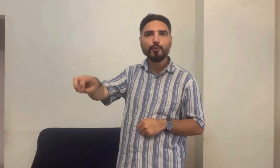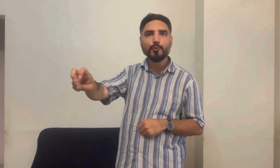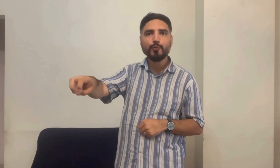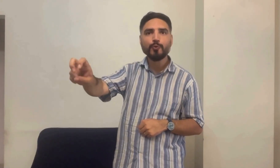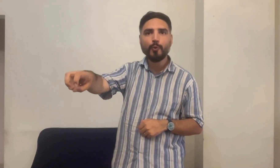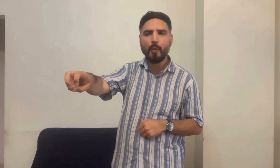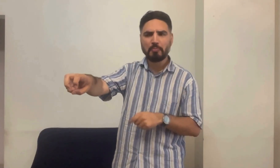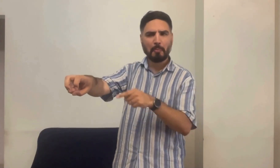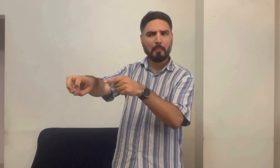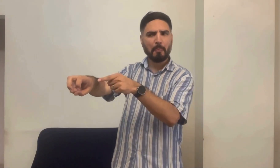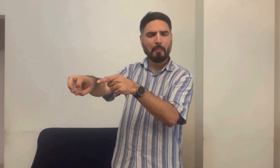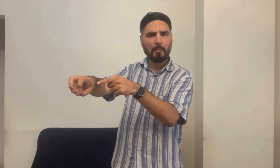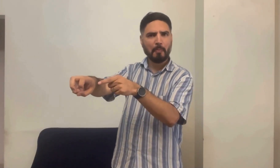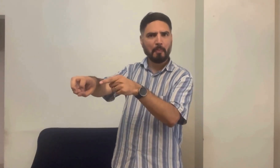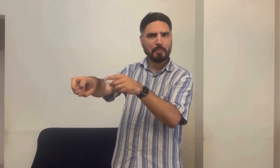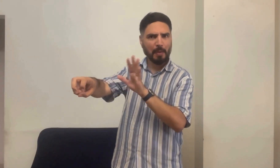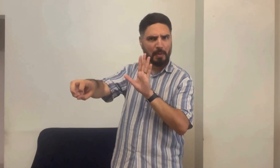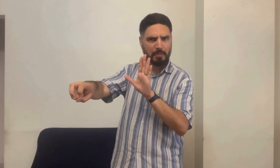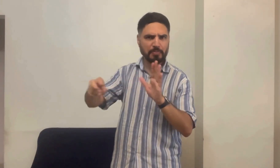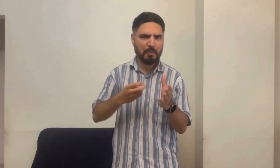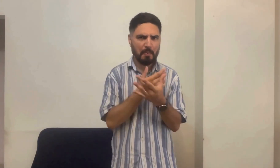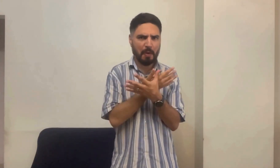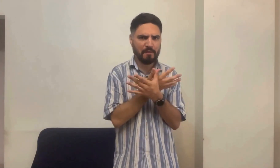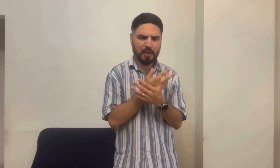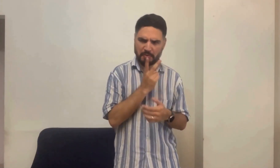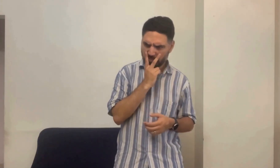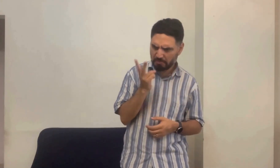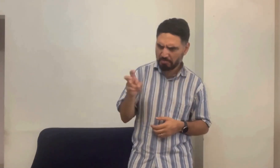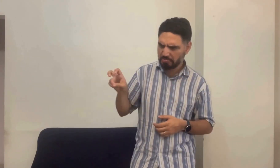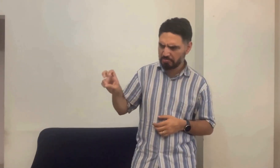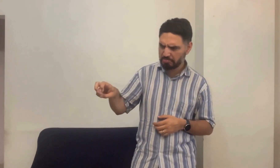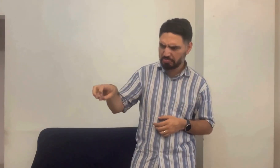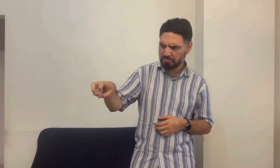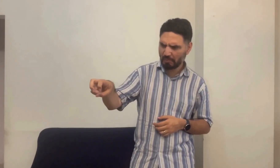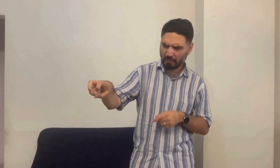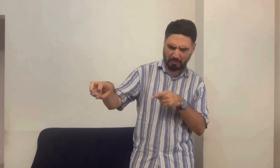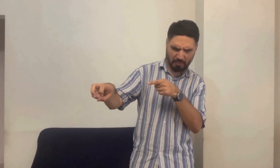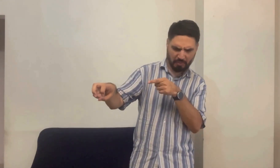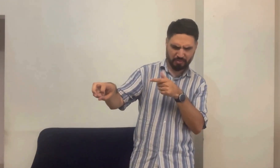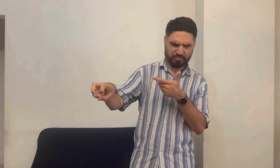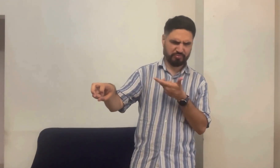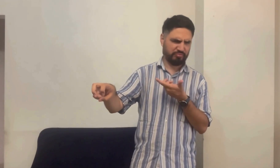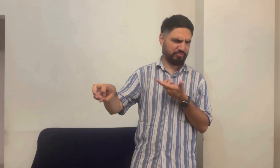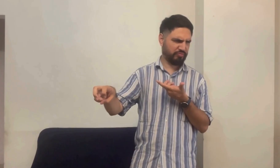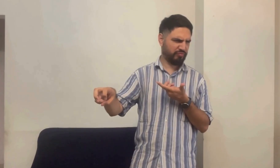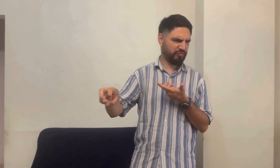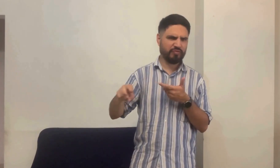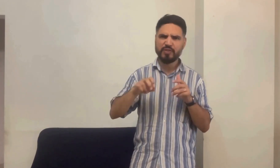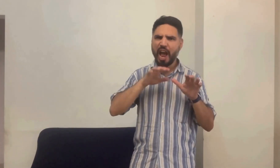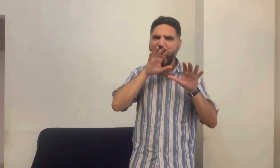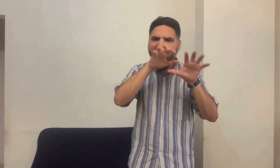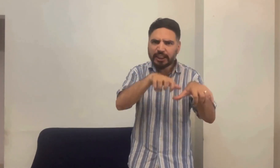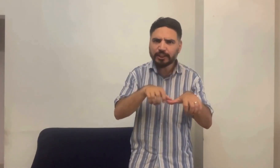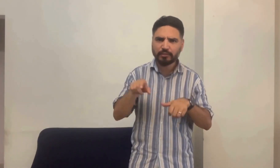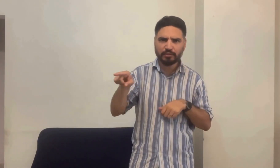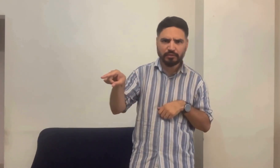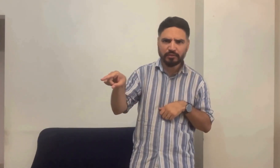but this movement instead. However, for an Albanian deaf person, that same movement looks more like